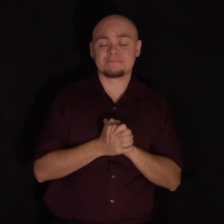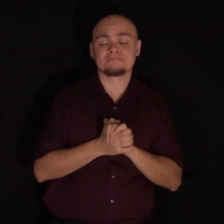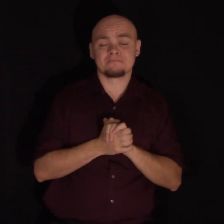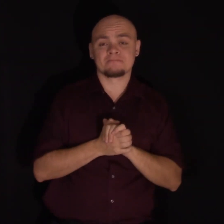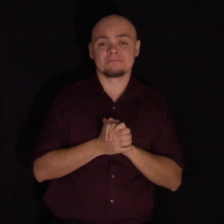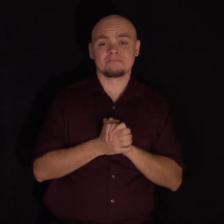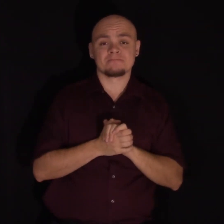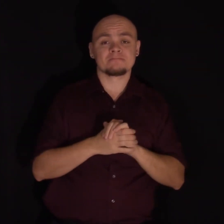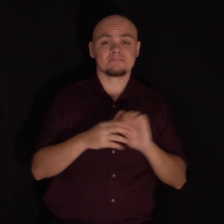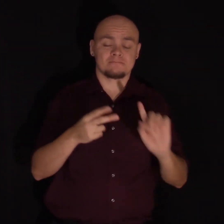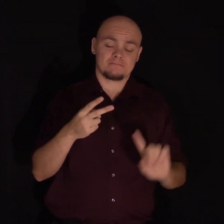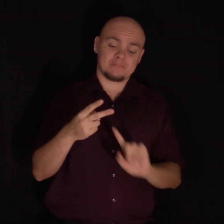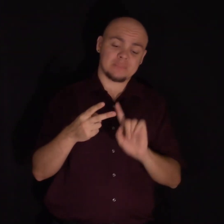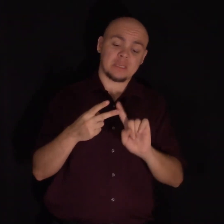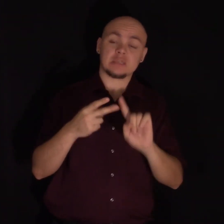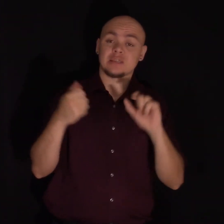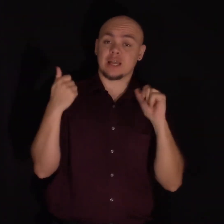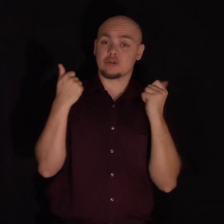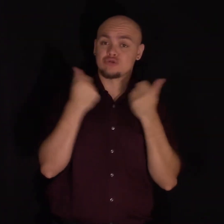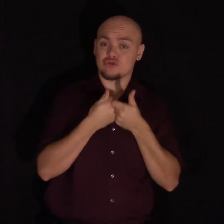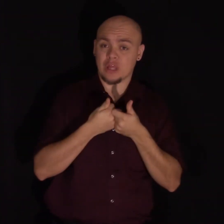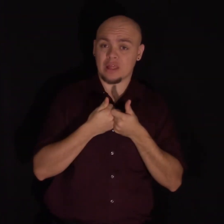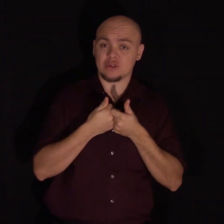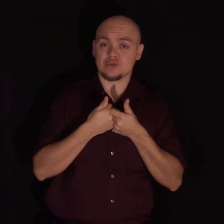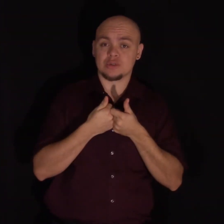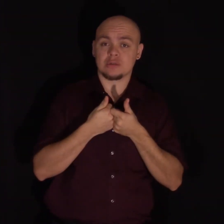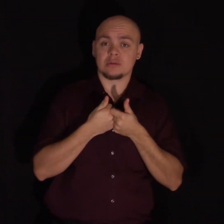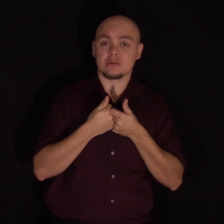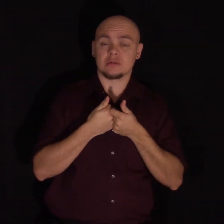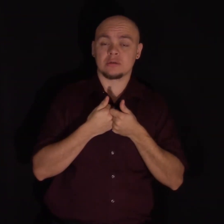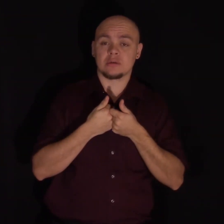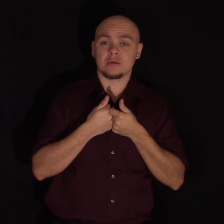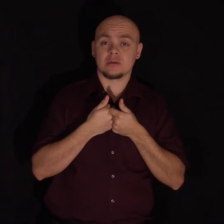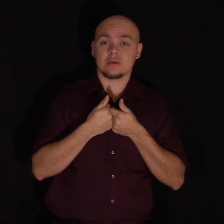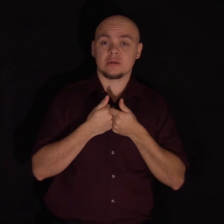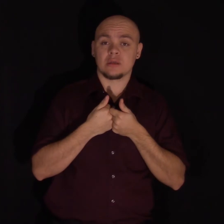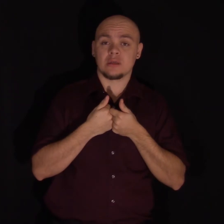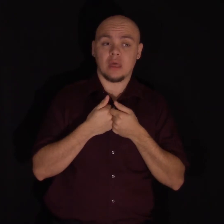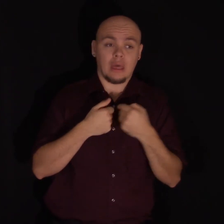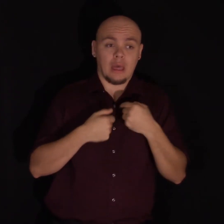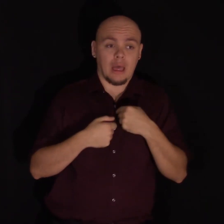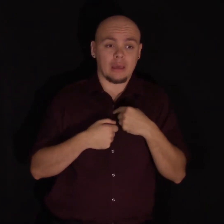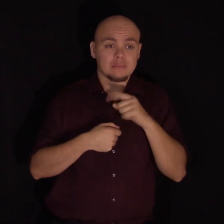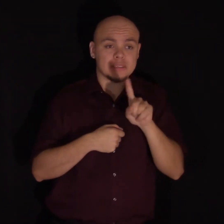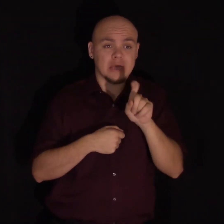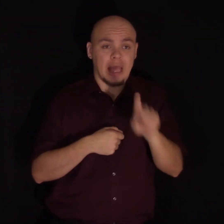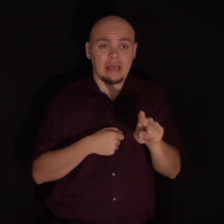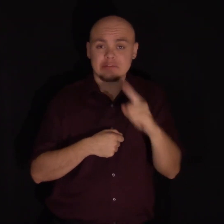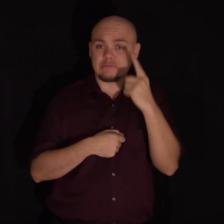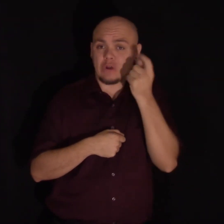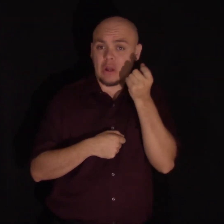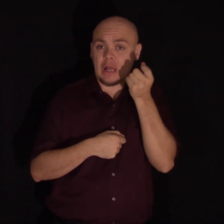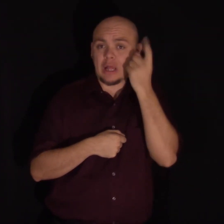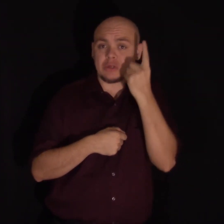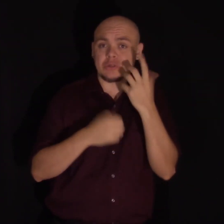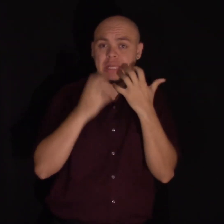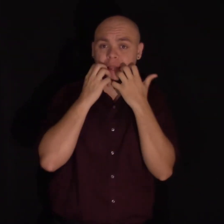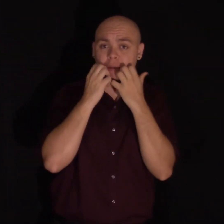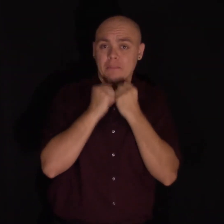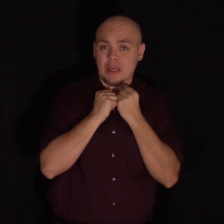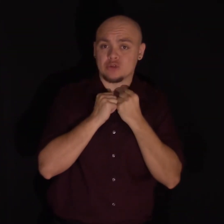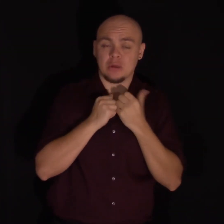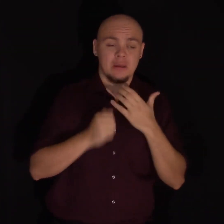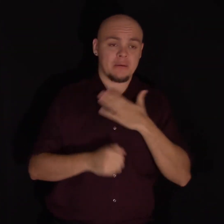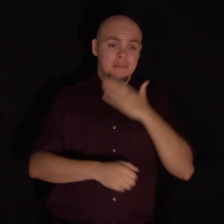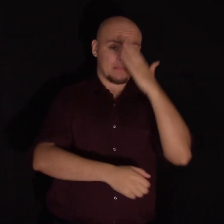The second challenge I have is that I must ask for understanding and even compassion when I talk about